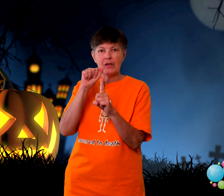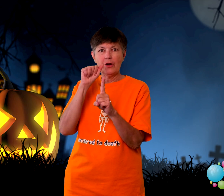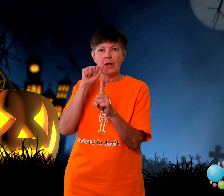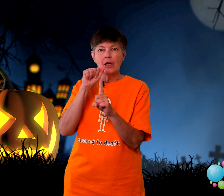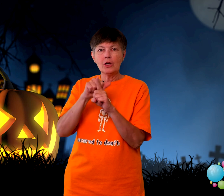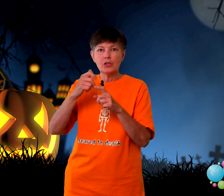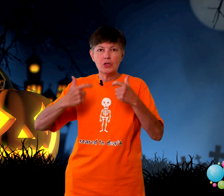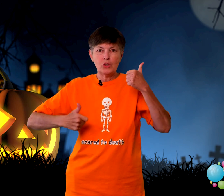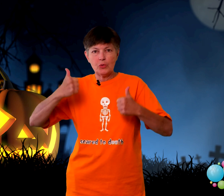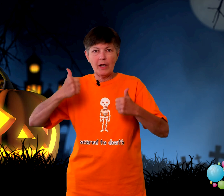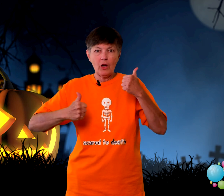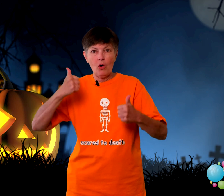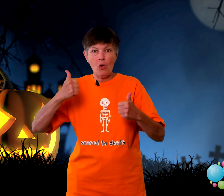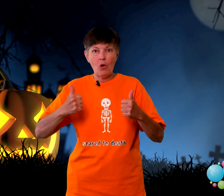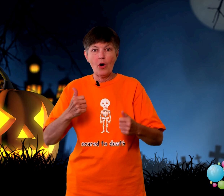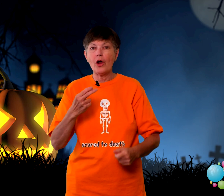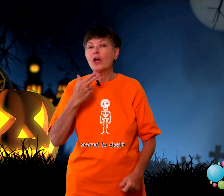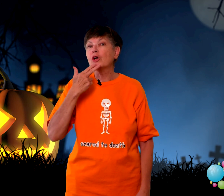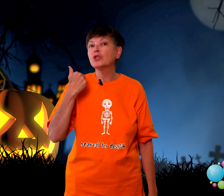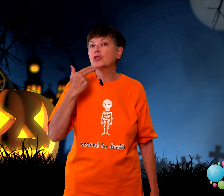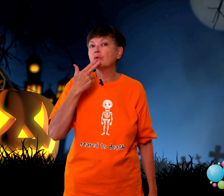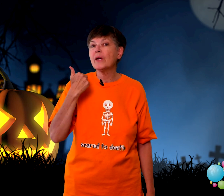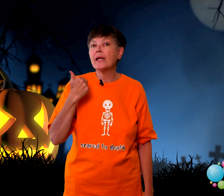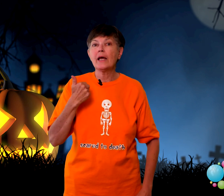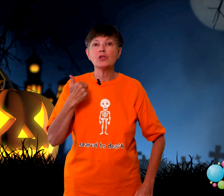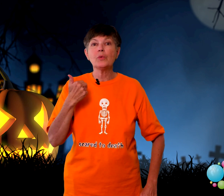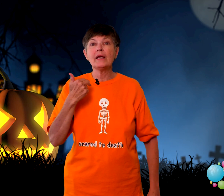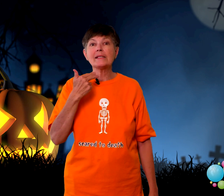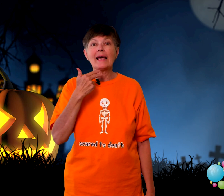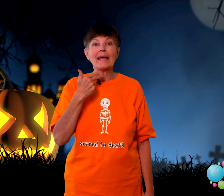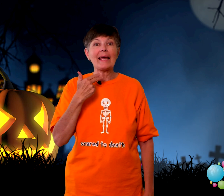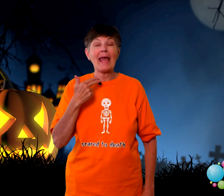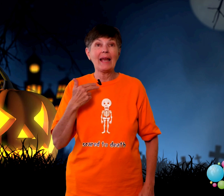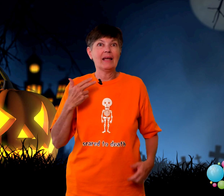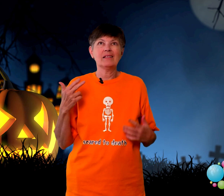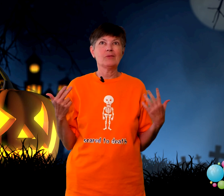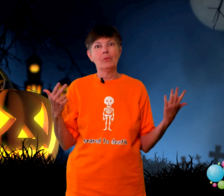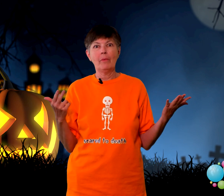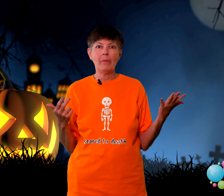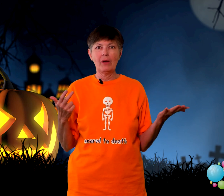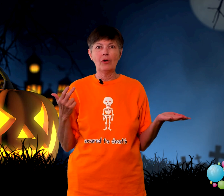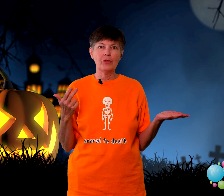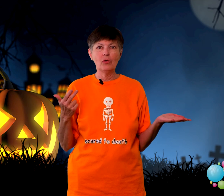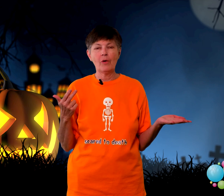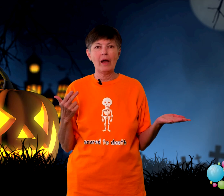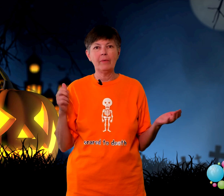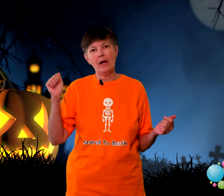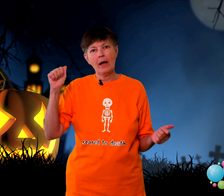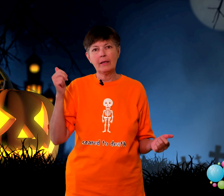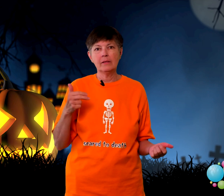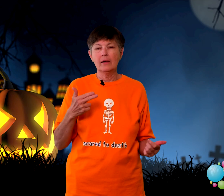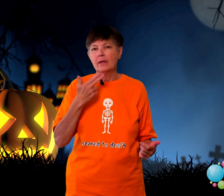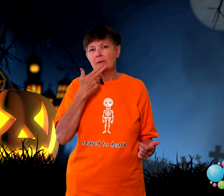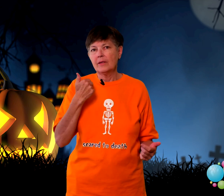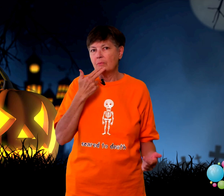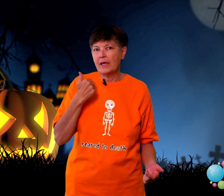finger, trick or treat. Now treat is like a candy because that's what we want when we go to the door, right? We knock and we get